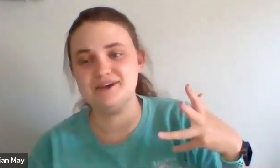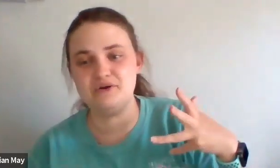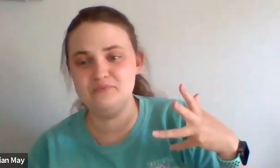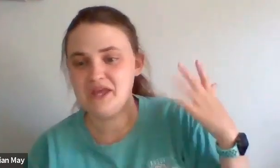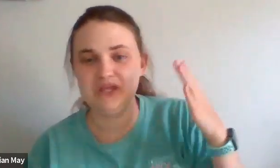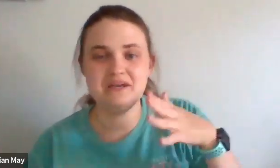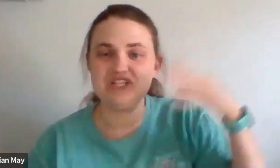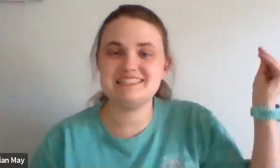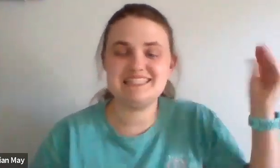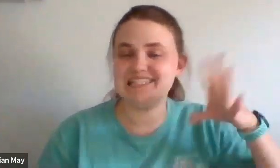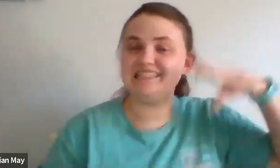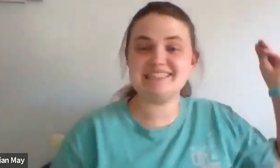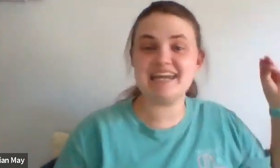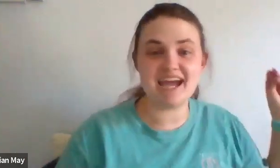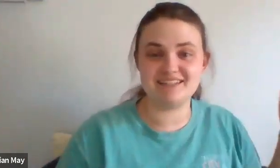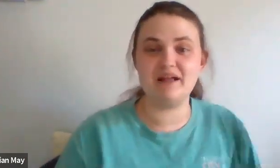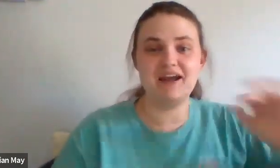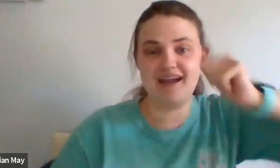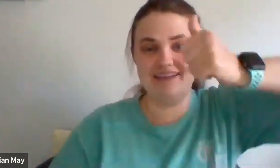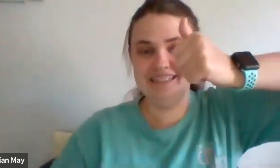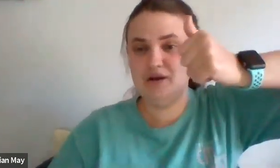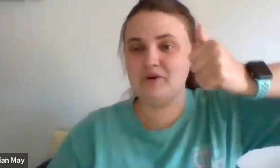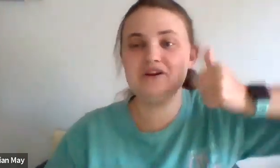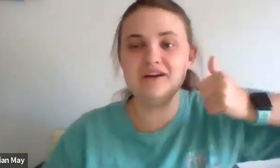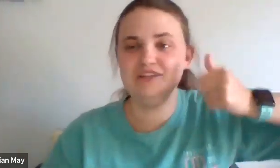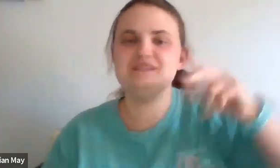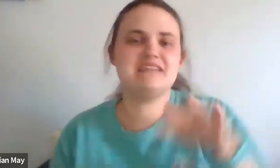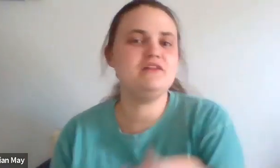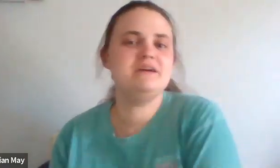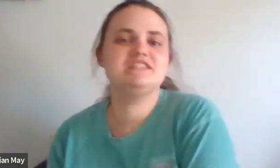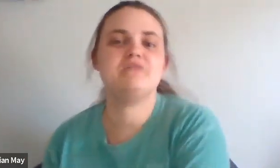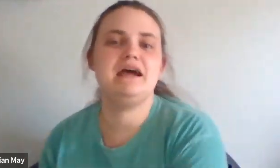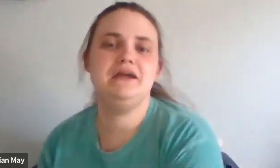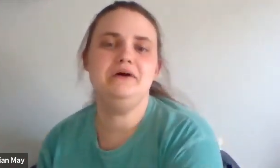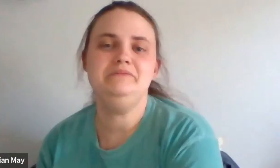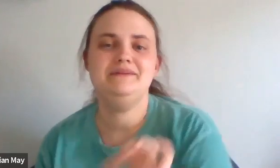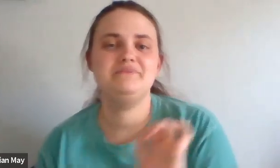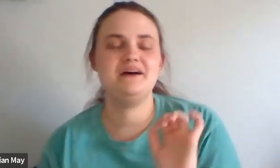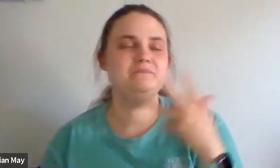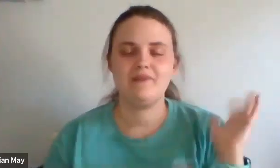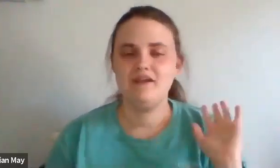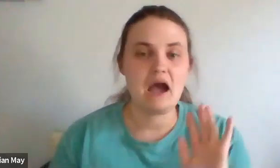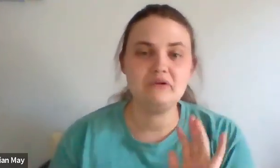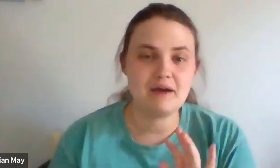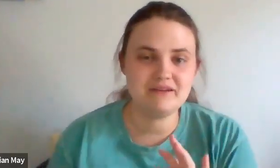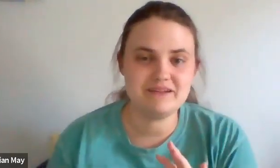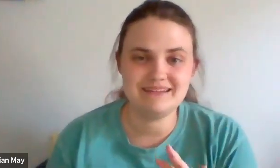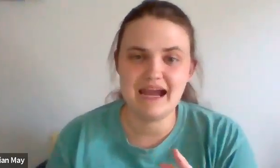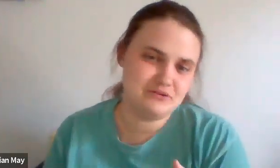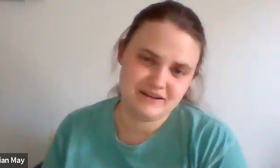So you just disconnect. I'm like, all right, we're good. You can say a little message of, I got to go, but I will not be offended. I don't get